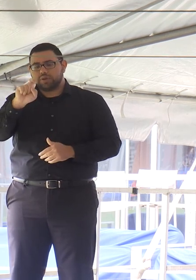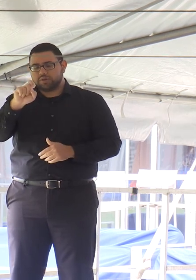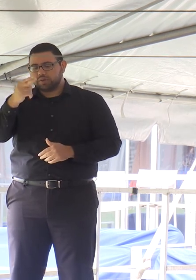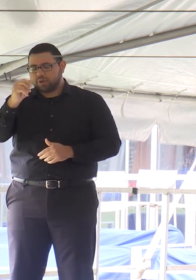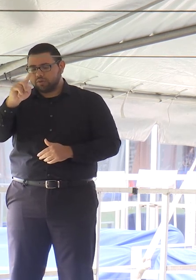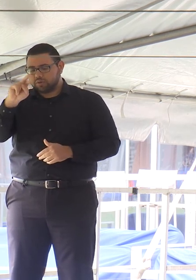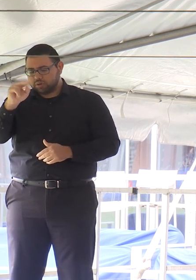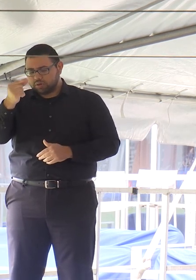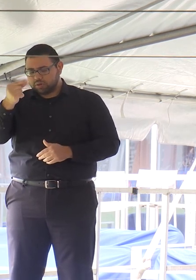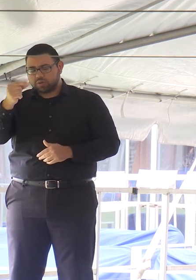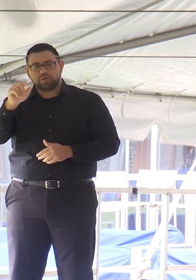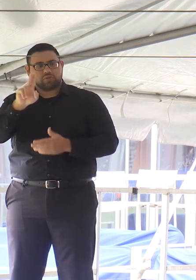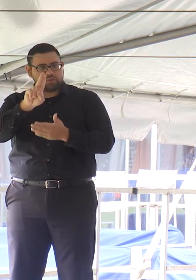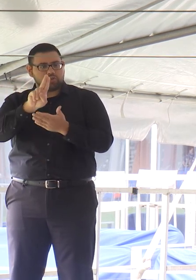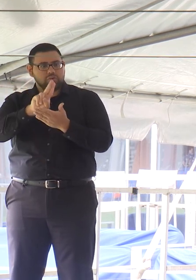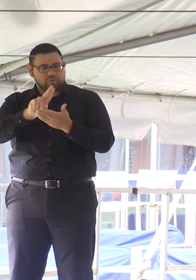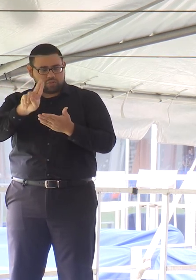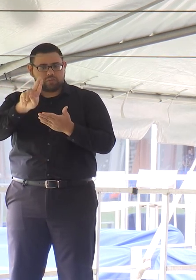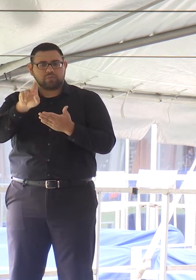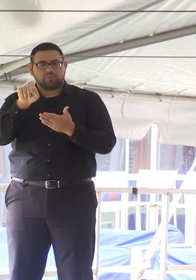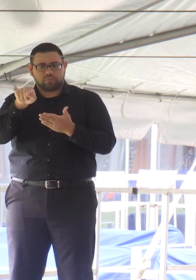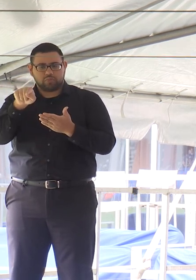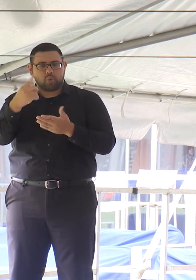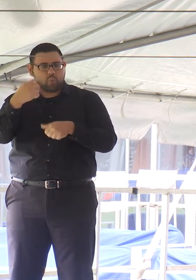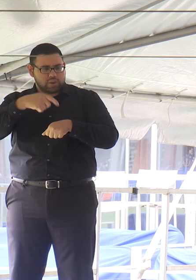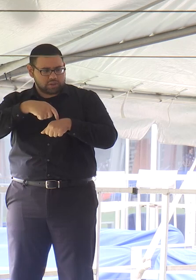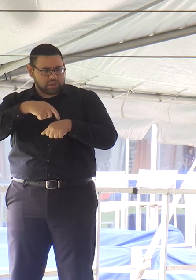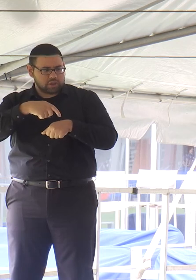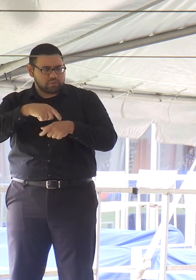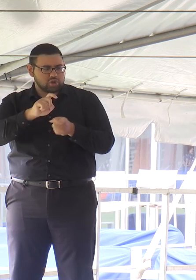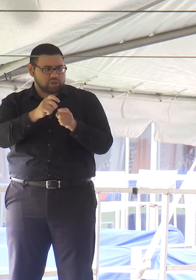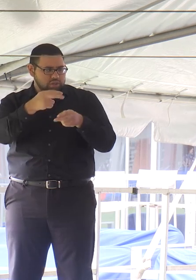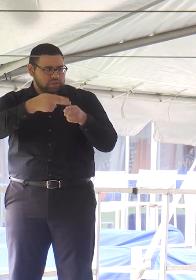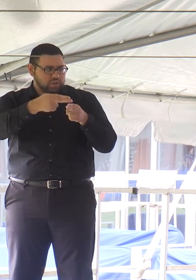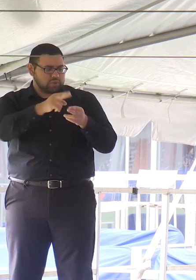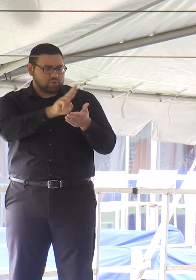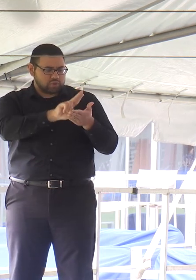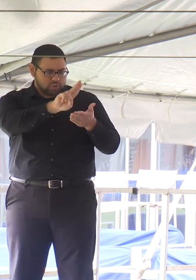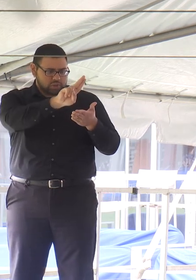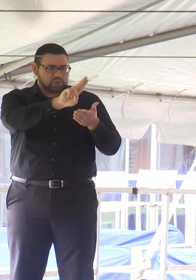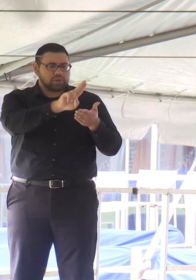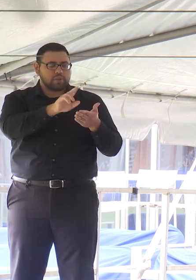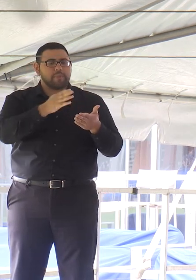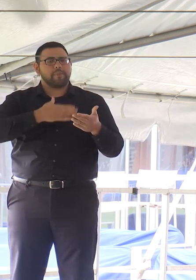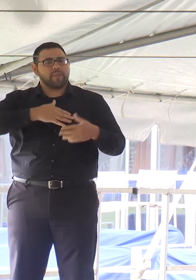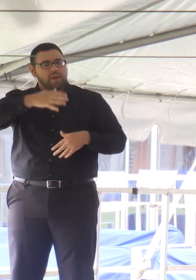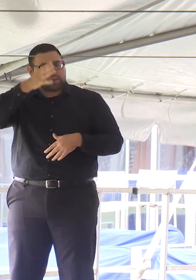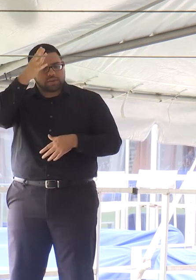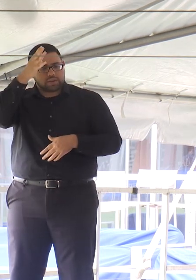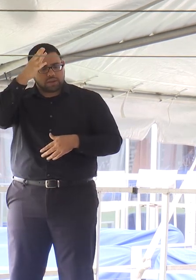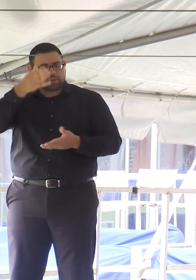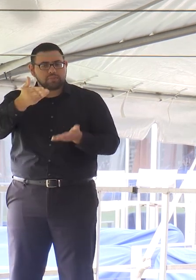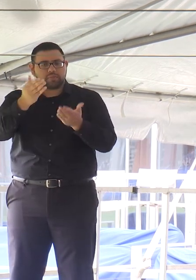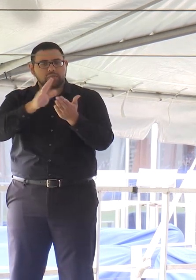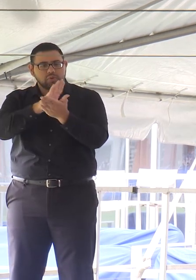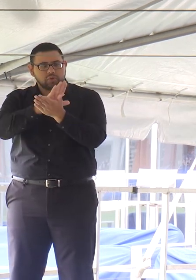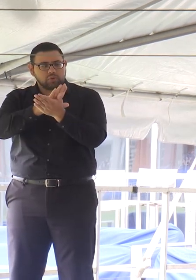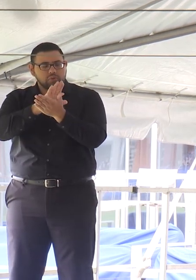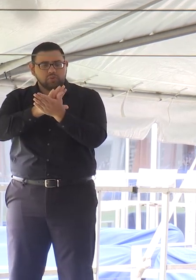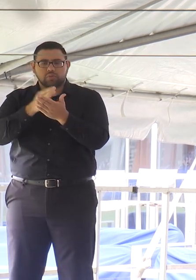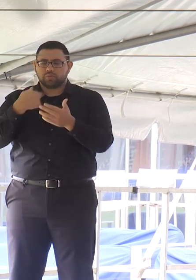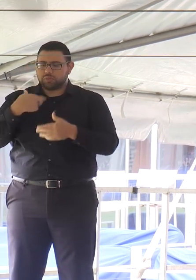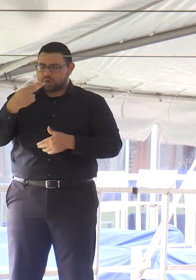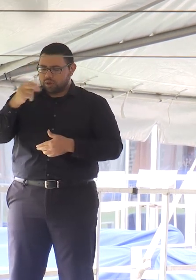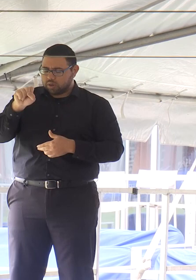West University was named after, Nix Harrington at one time, it changed the name to university. And my dad took me out of school and when I was in